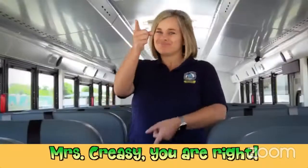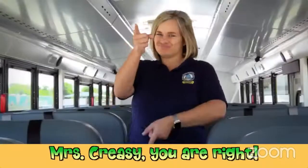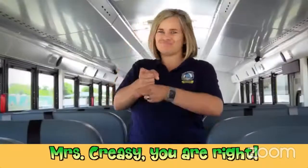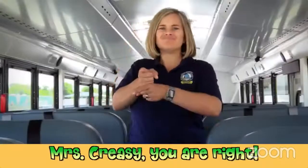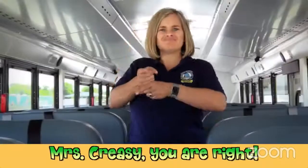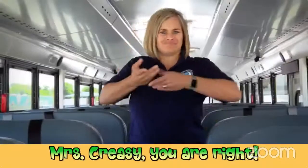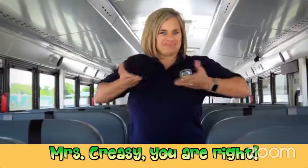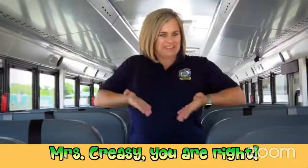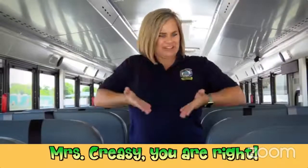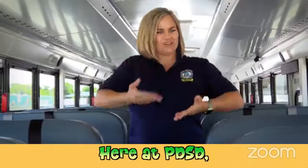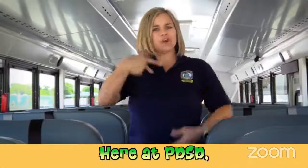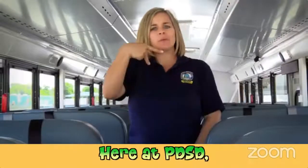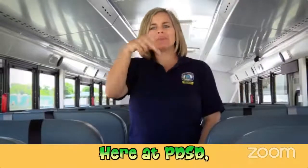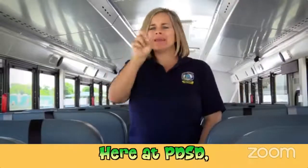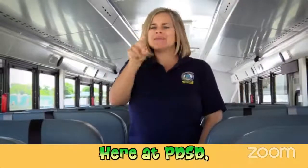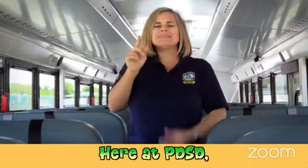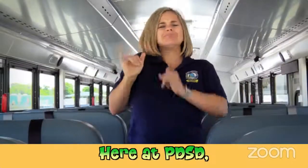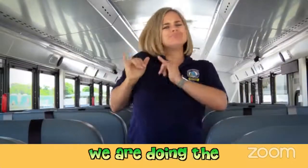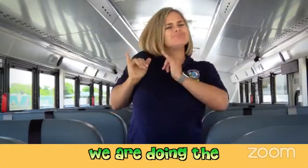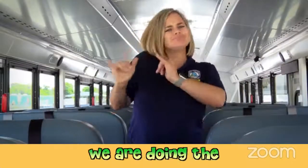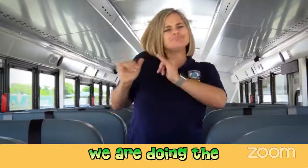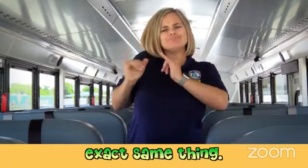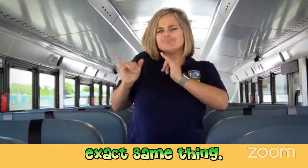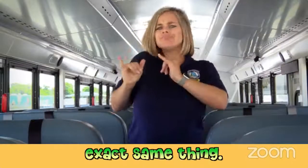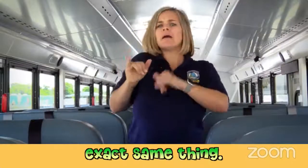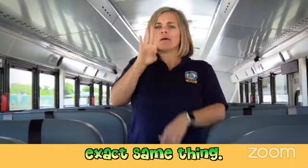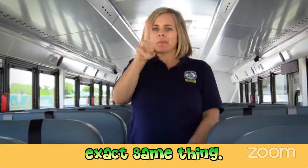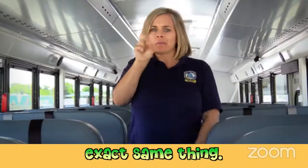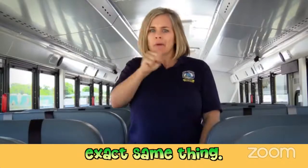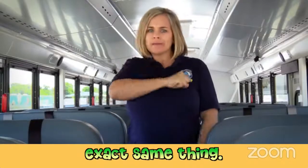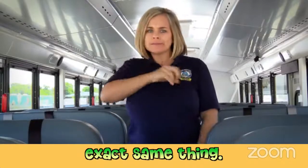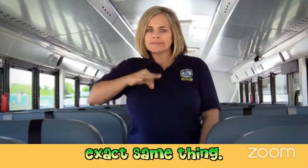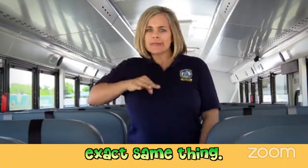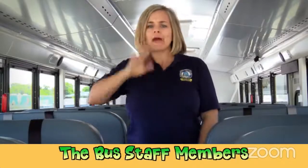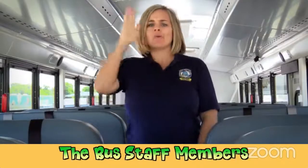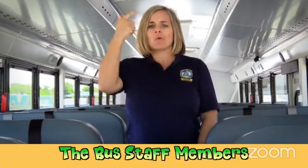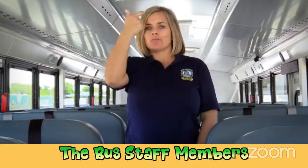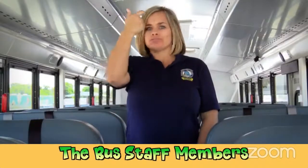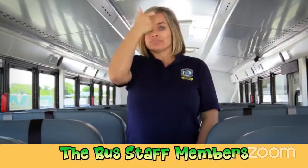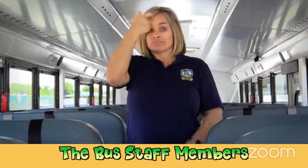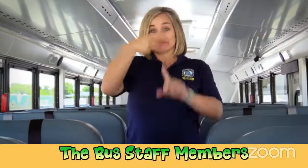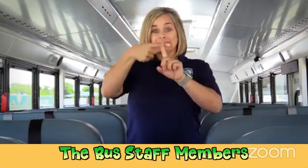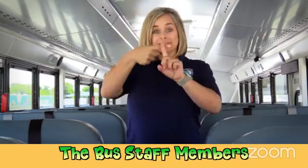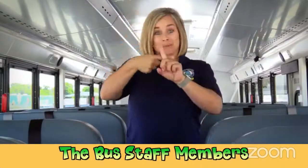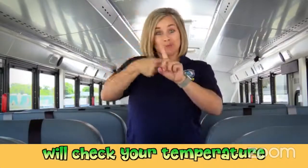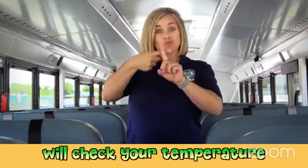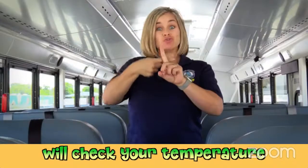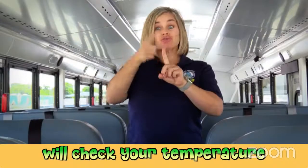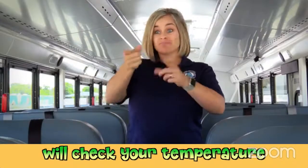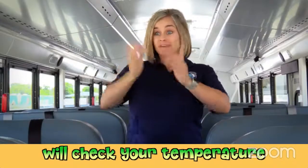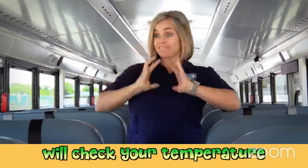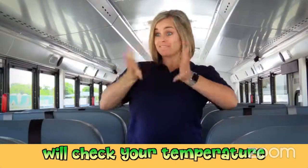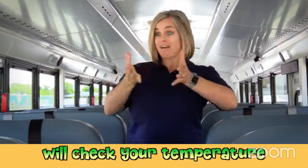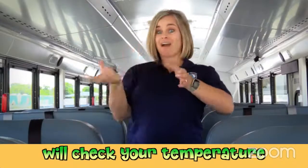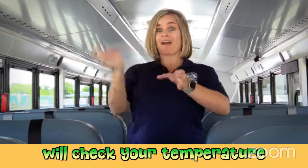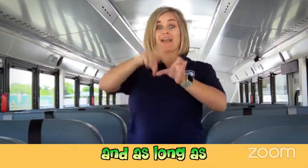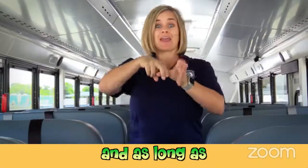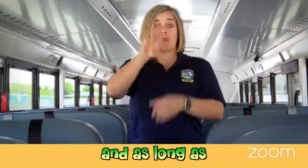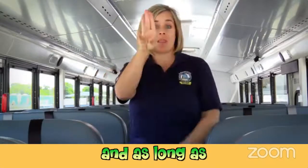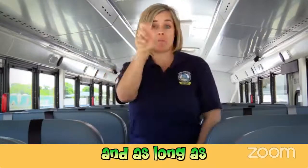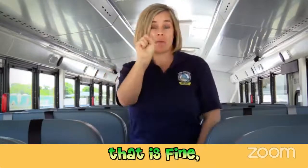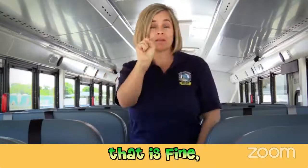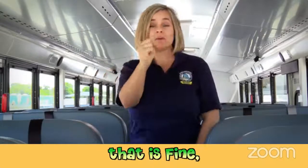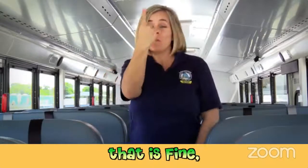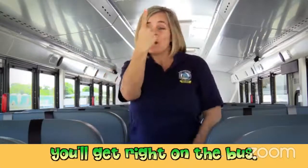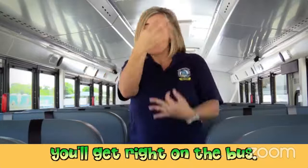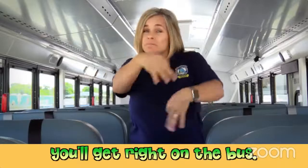Mrs. Creasy, you are right. Here at PDSD, we are doing the exact same thing. The bus staff members will check your temperature, and as